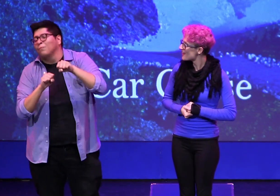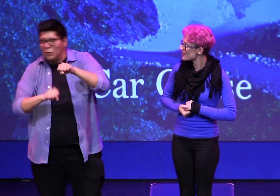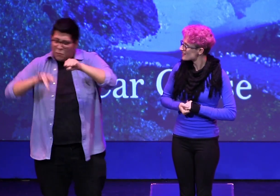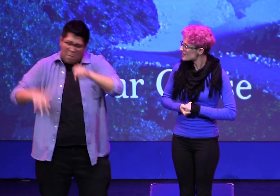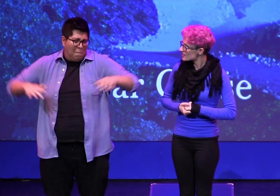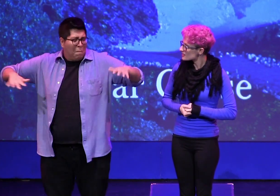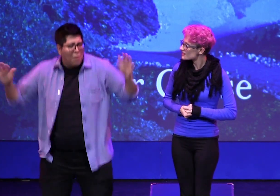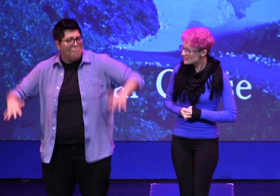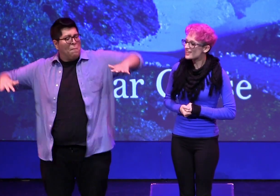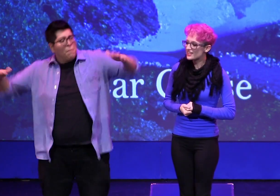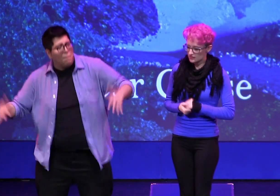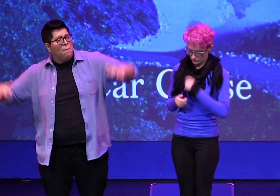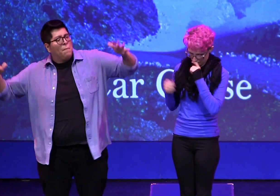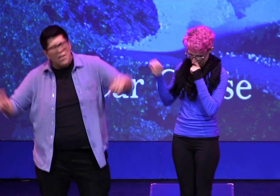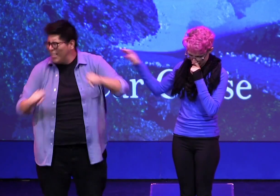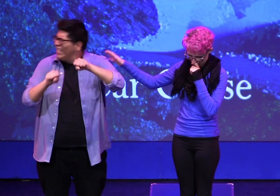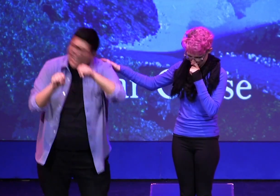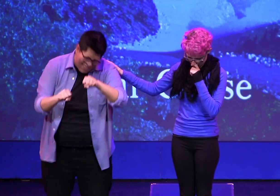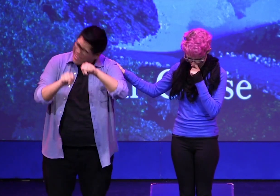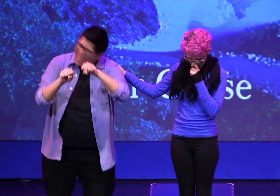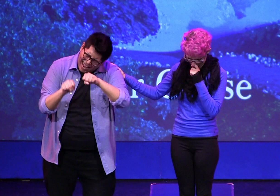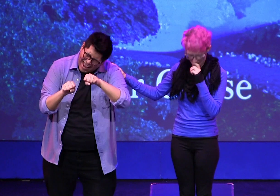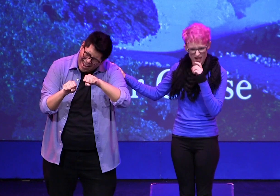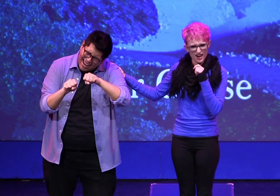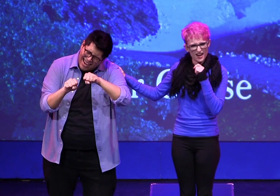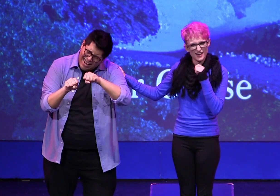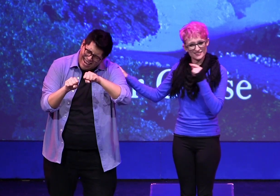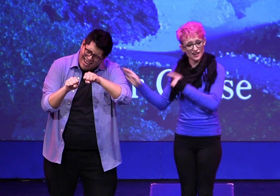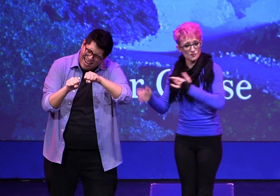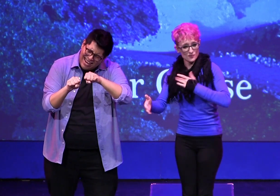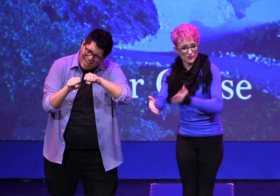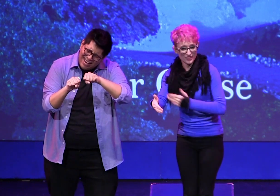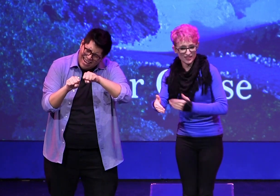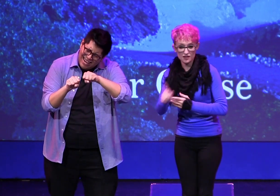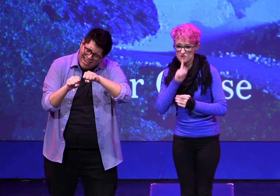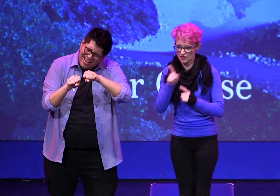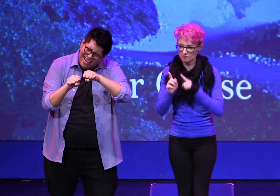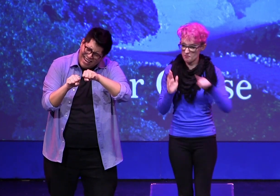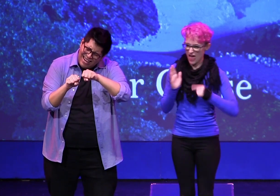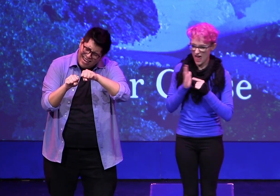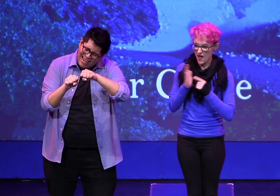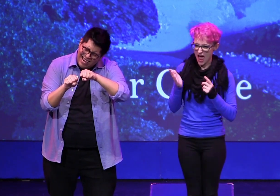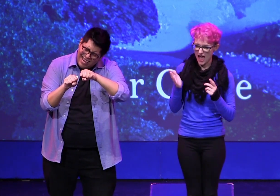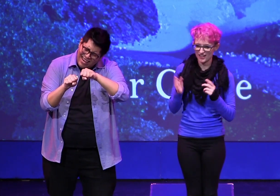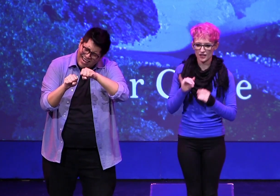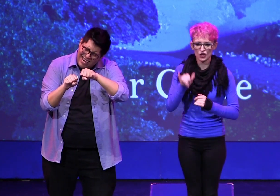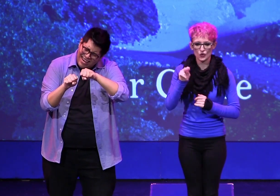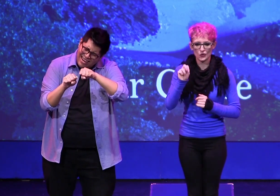Yeah, cruising. Yeah, let me play my jam. Oh no. Oh no, this is embarrassing. His jam is actually